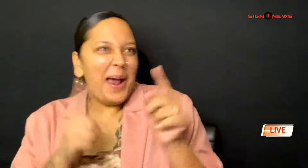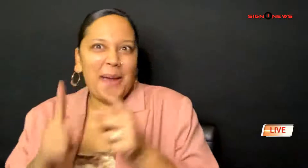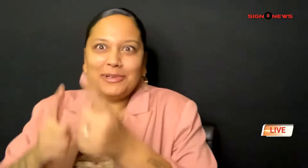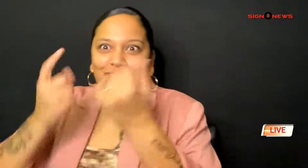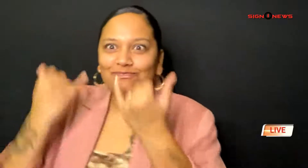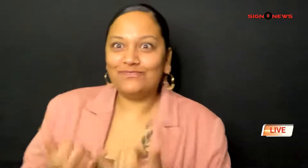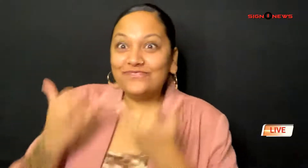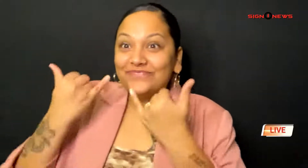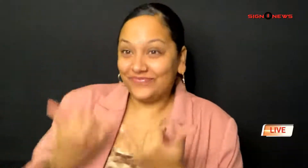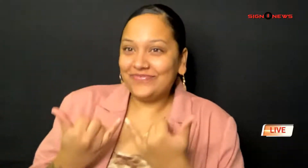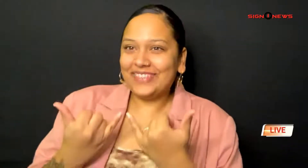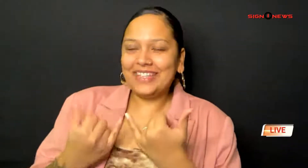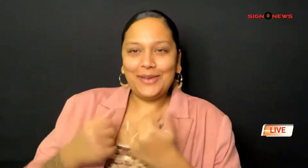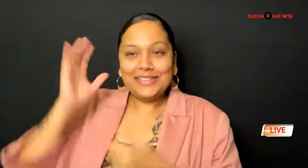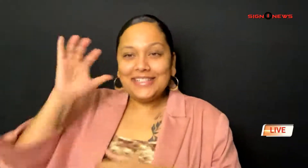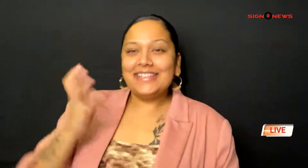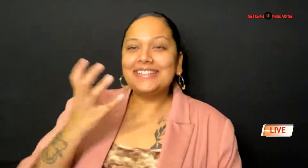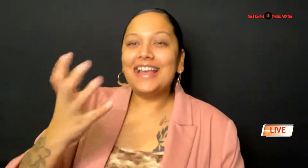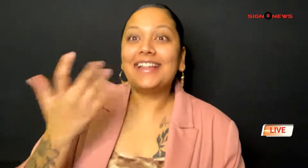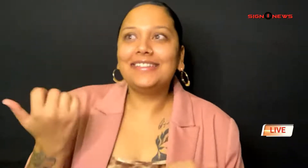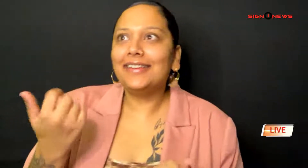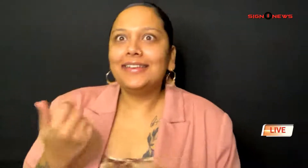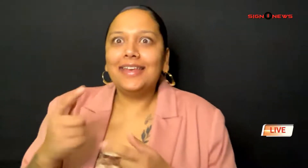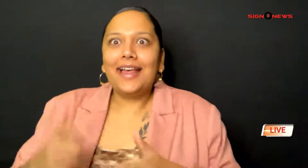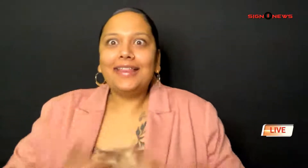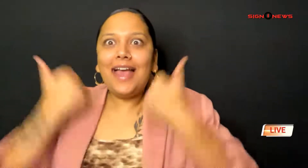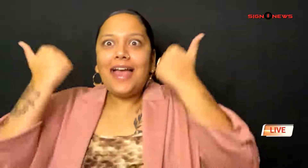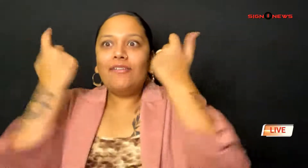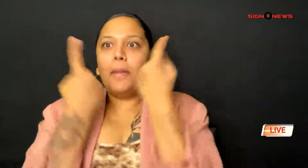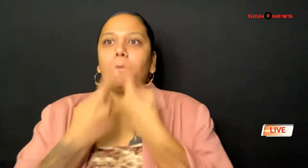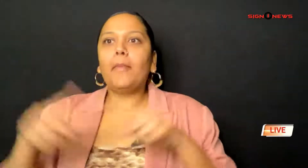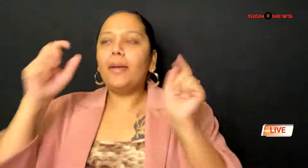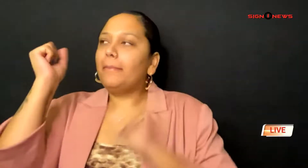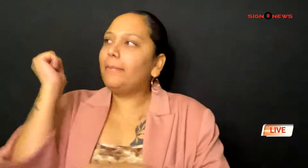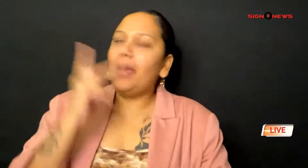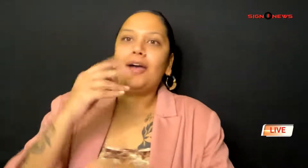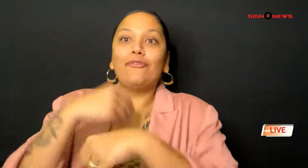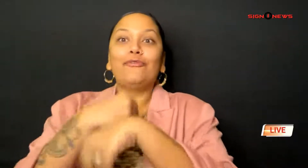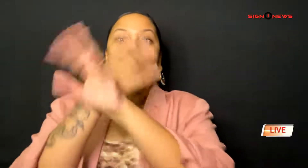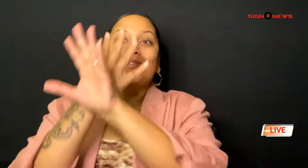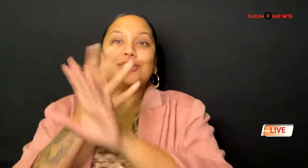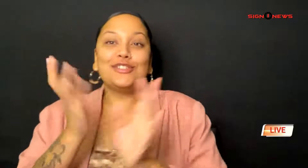Welcome to Sign1News' live virtual chat.